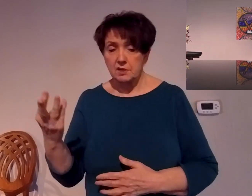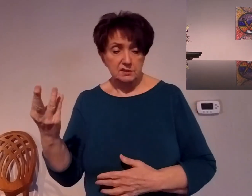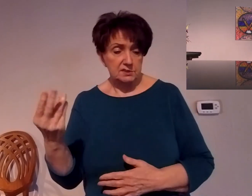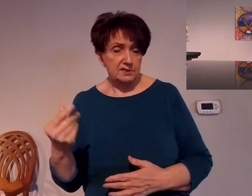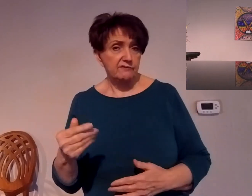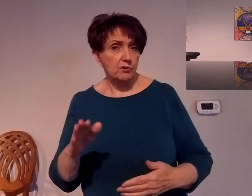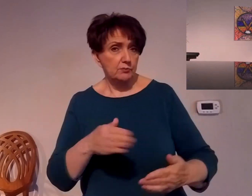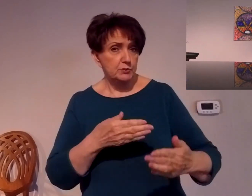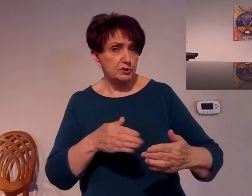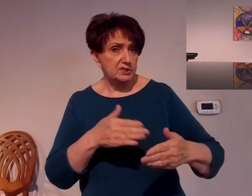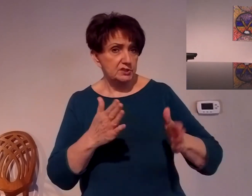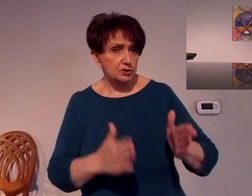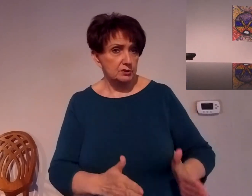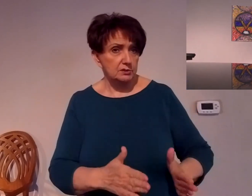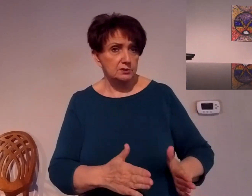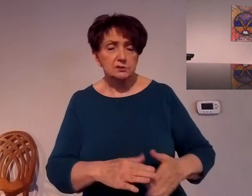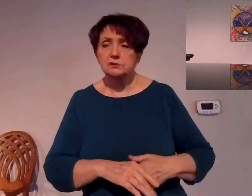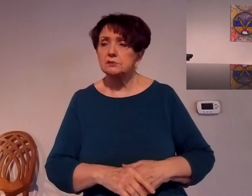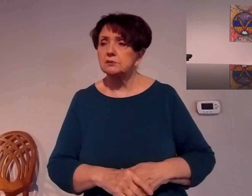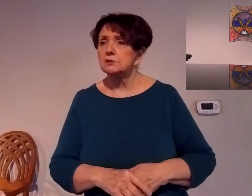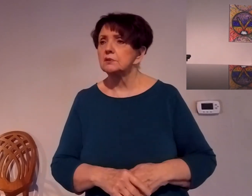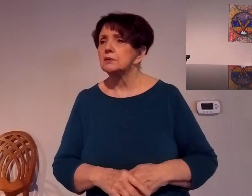several musicians